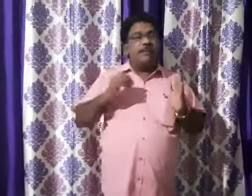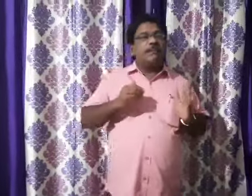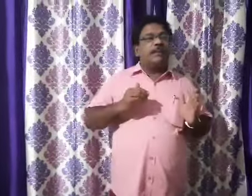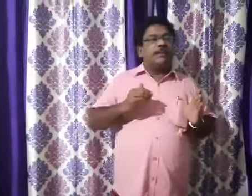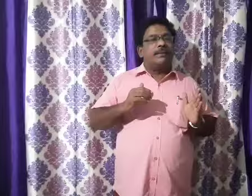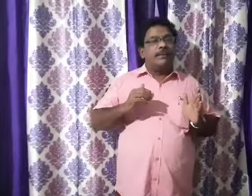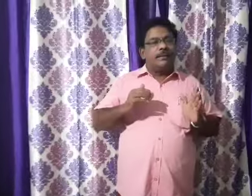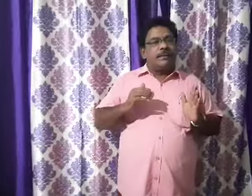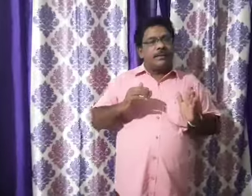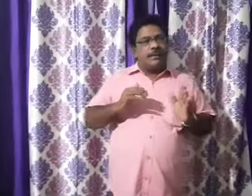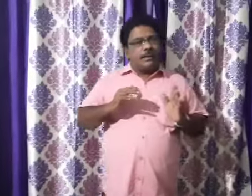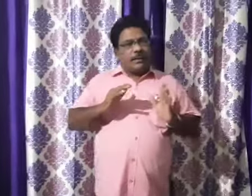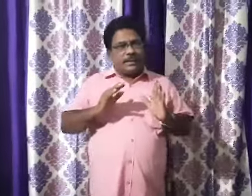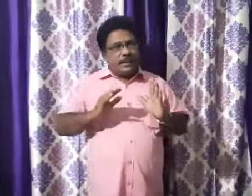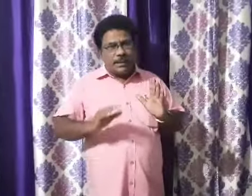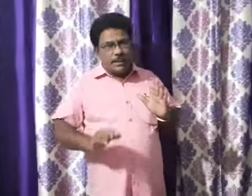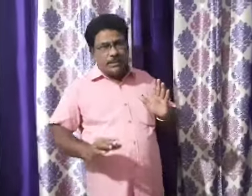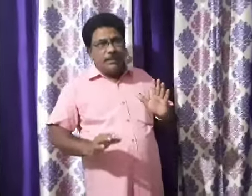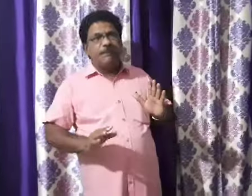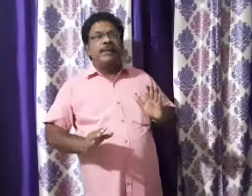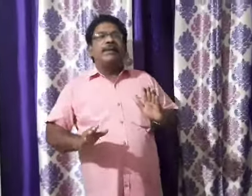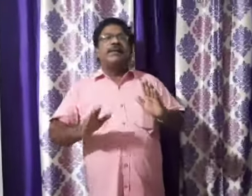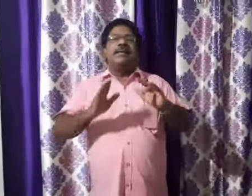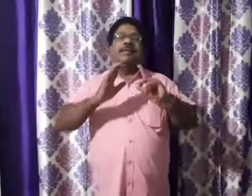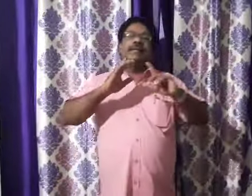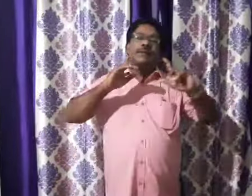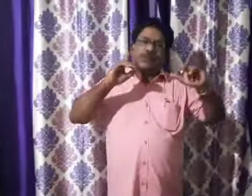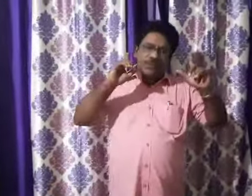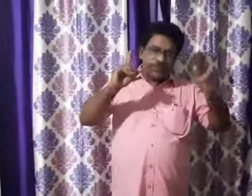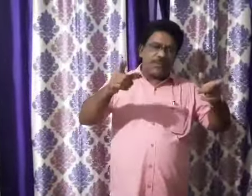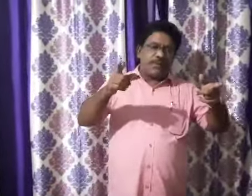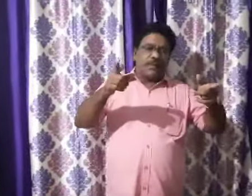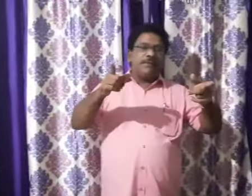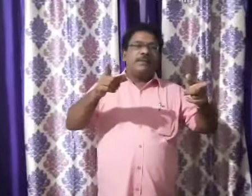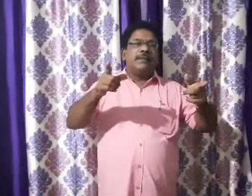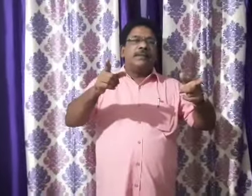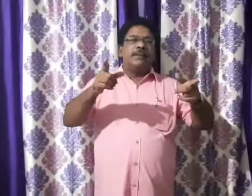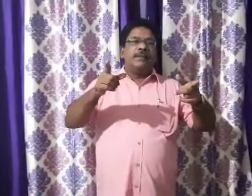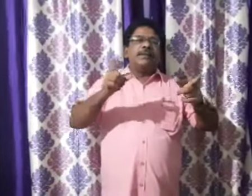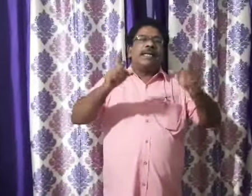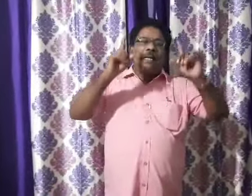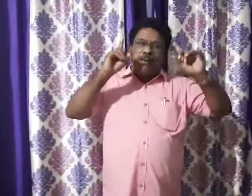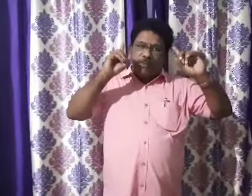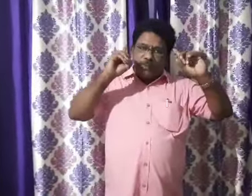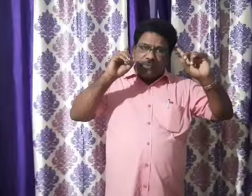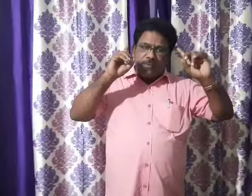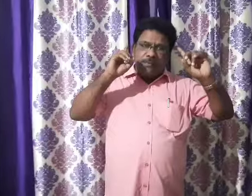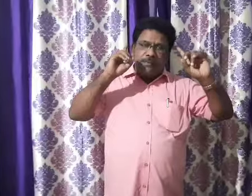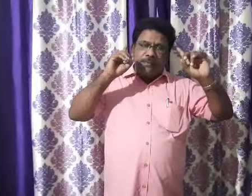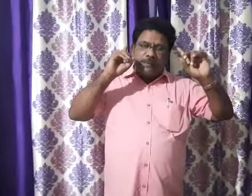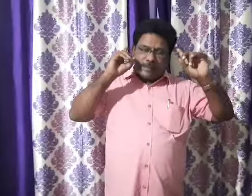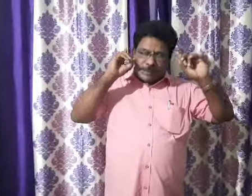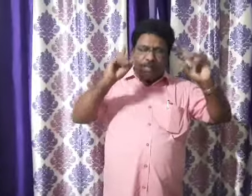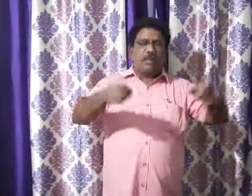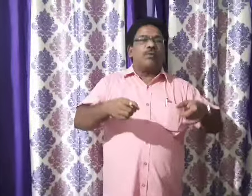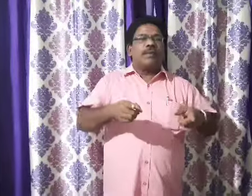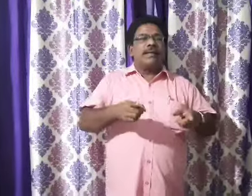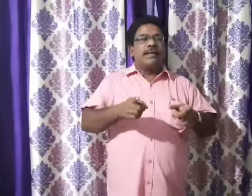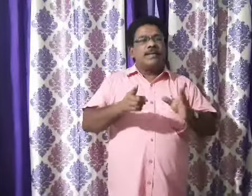people. Okay, children, understood? In the year 2005, the central government has